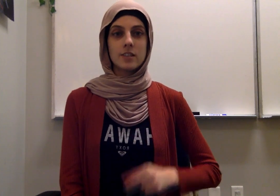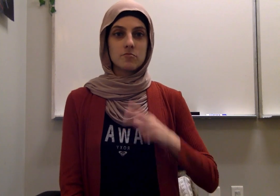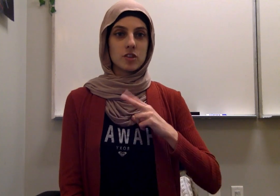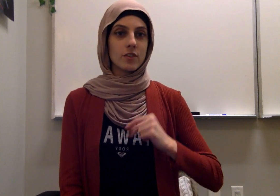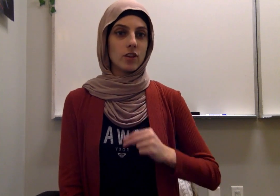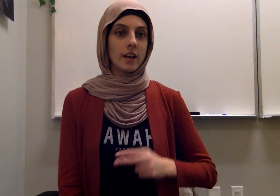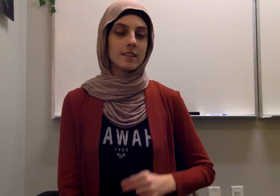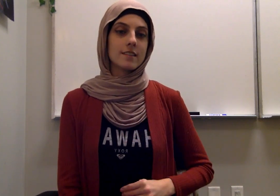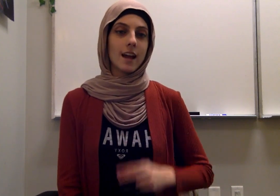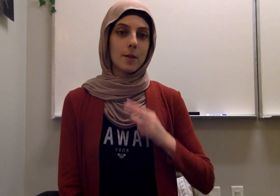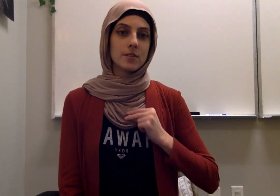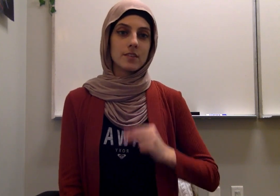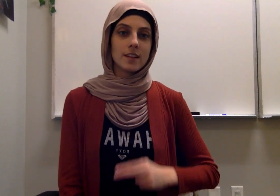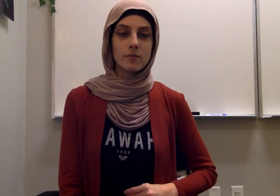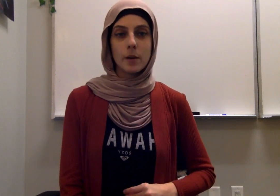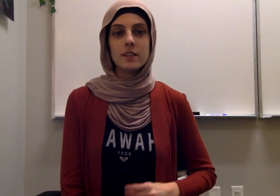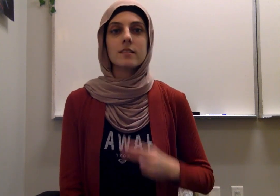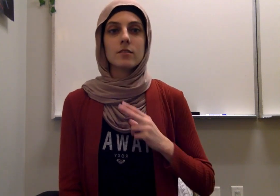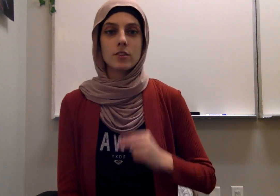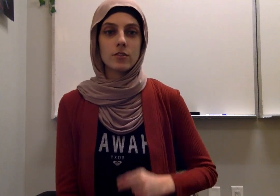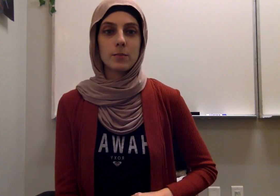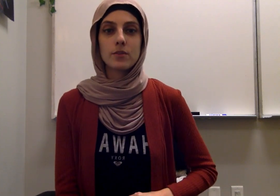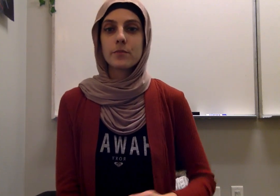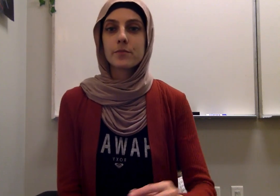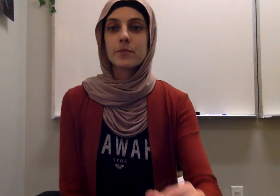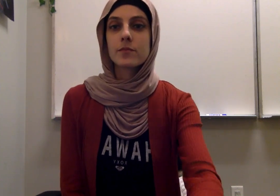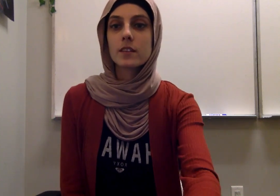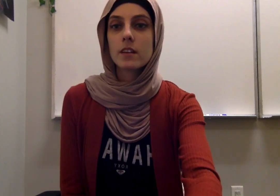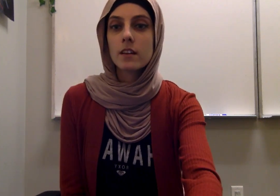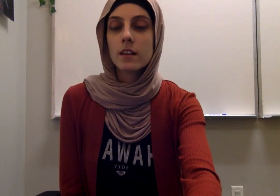so if a jacket snaps instead of buttons or zips.